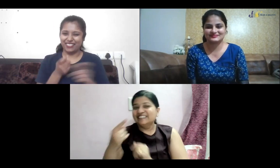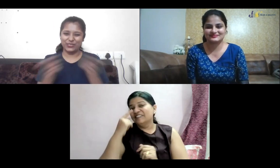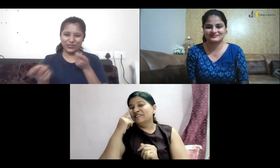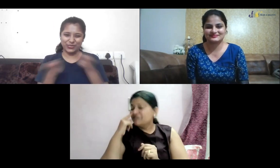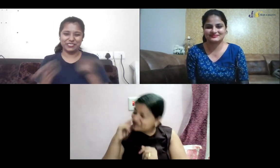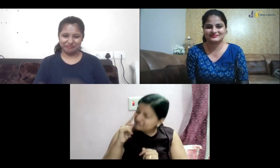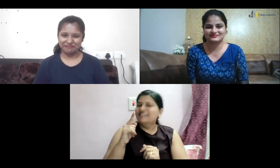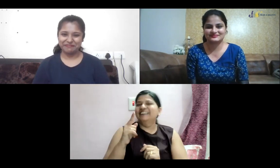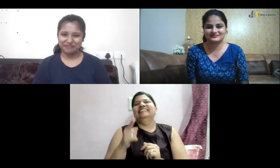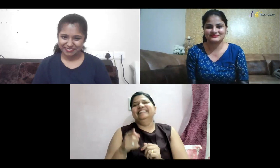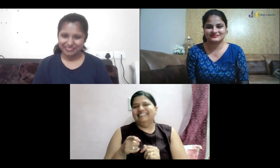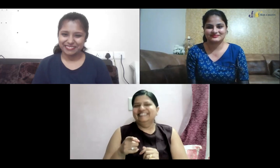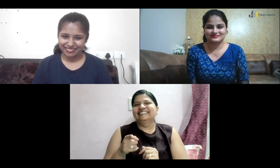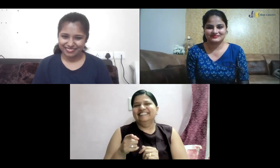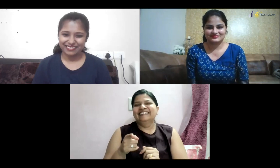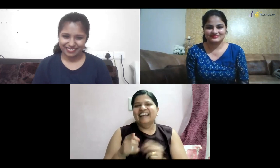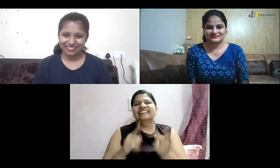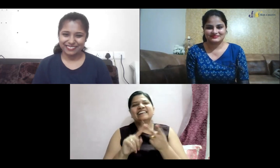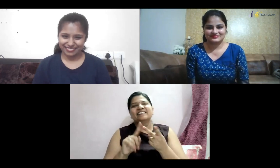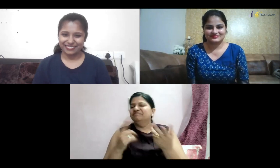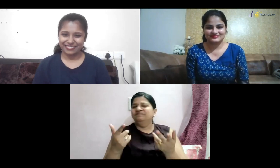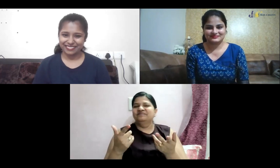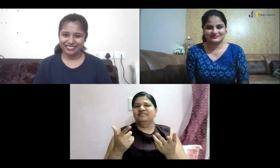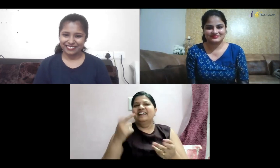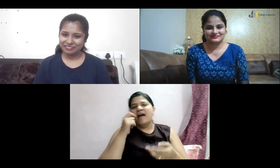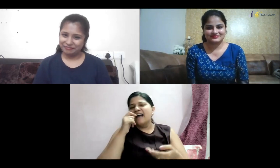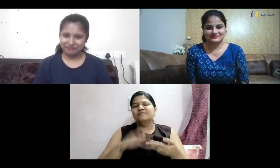are on the same Yeah, boat, right. like So we you have have to to put in. think.